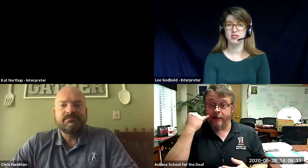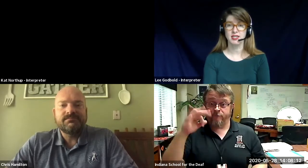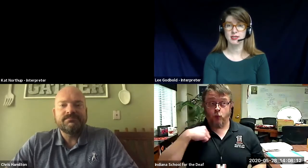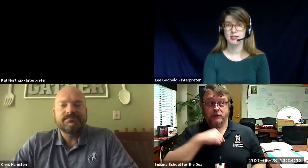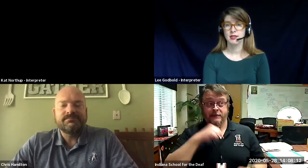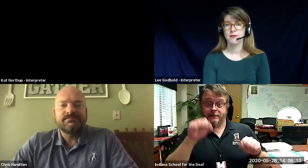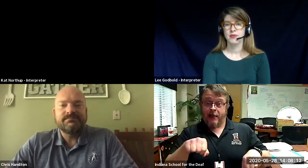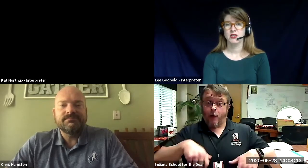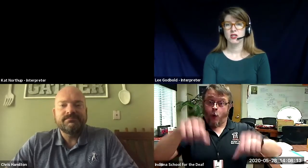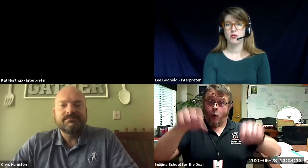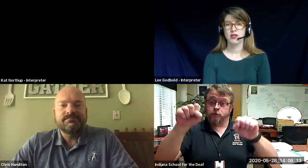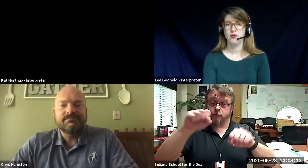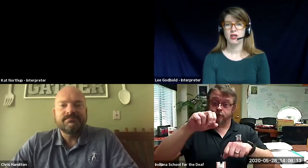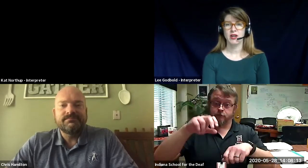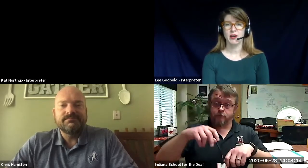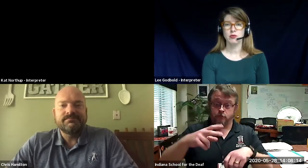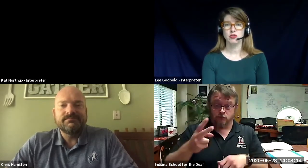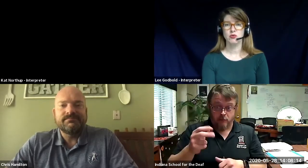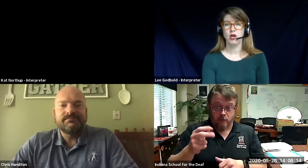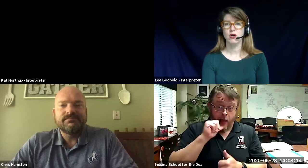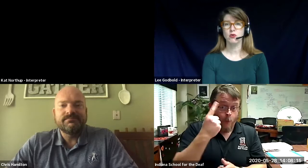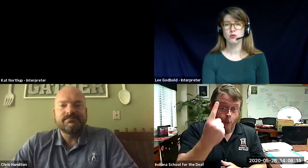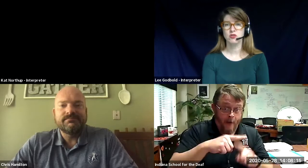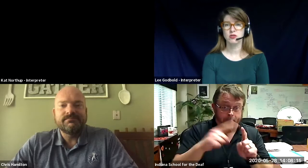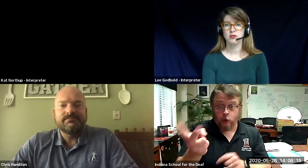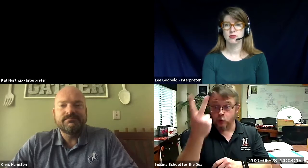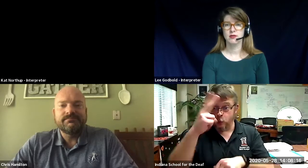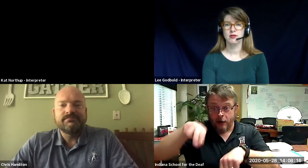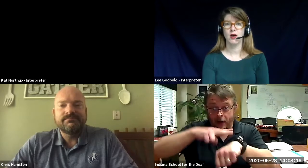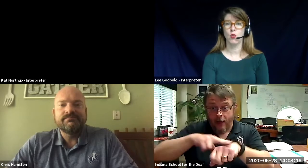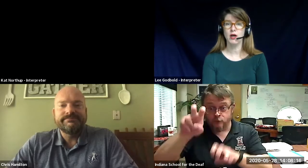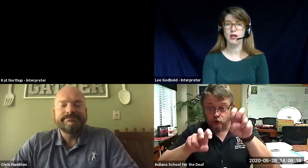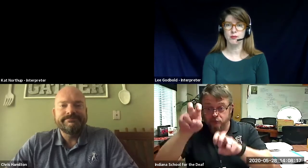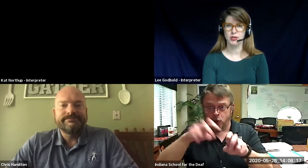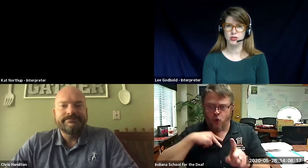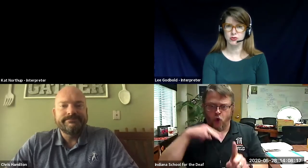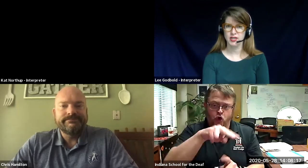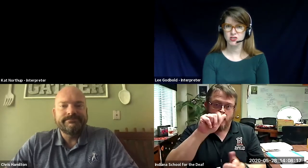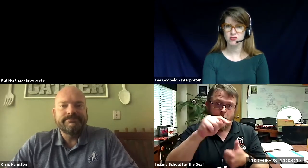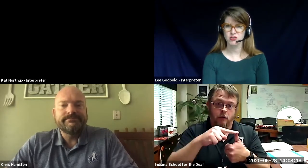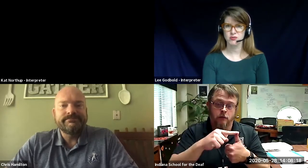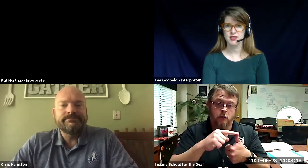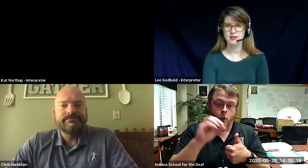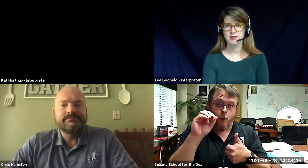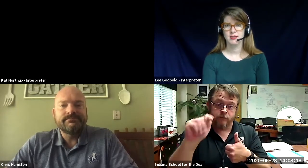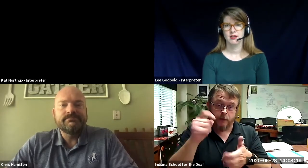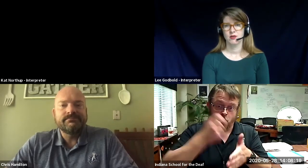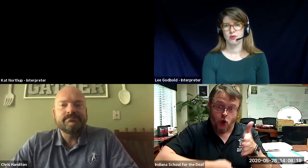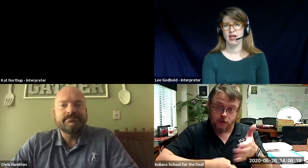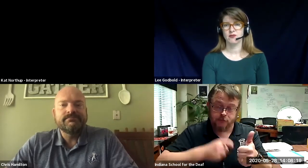20%. So if we are able to host not one, but 2 national tournaments, we have to